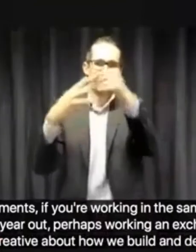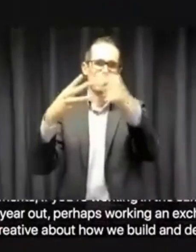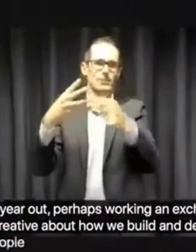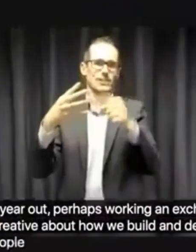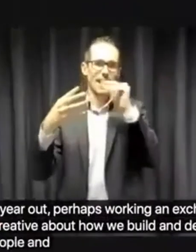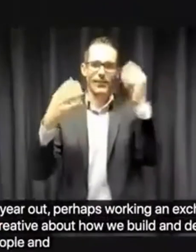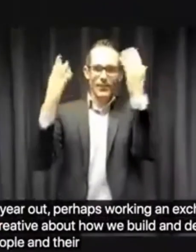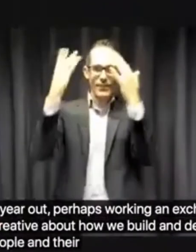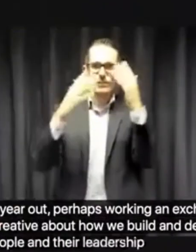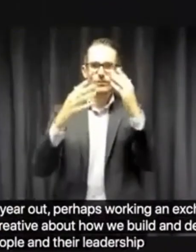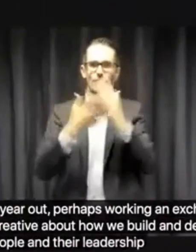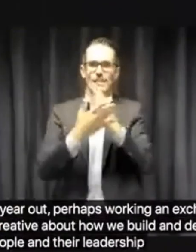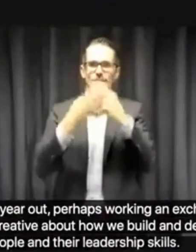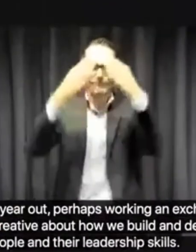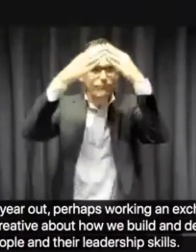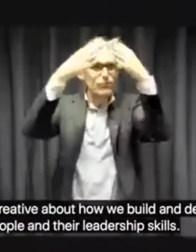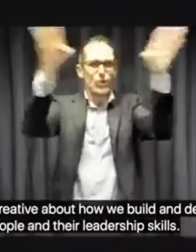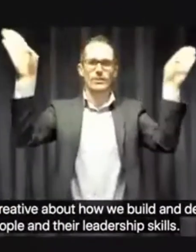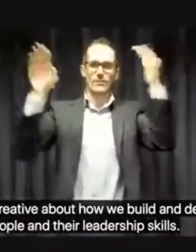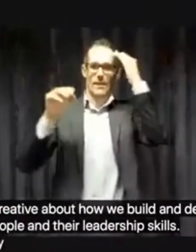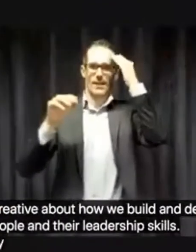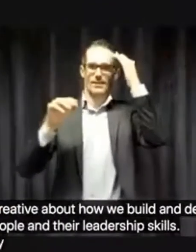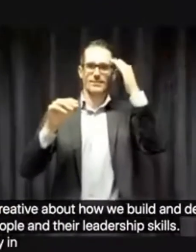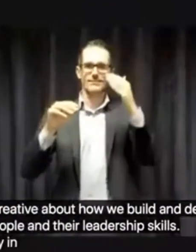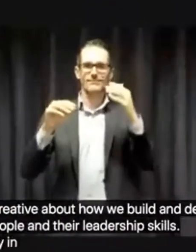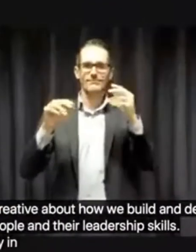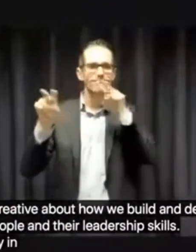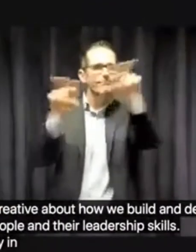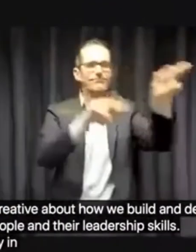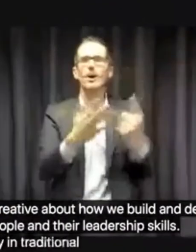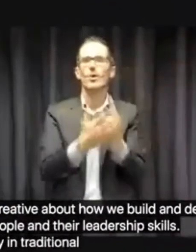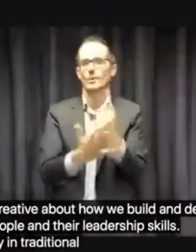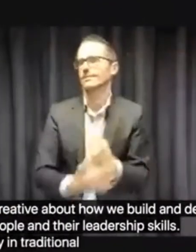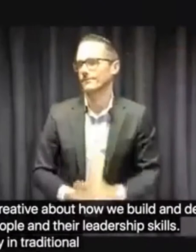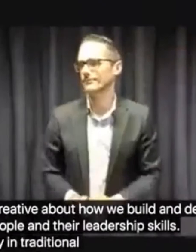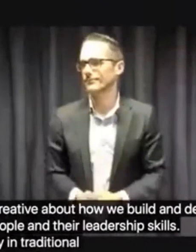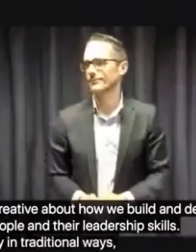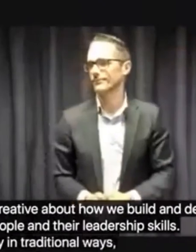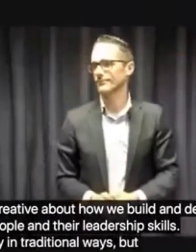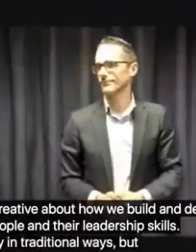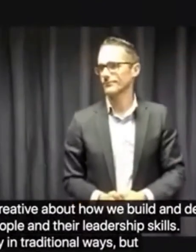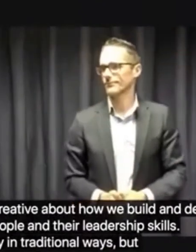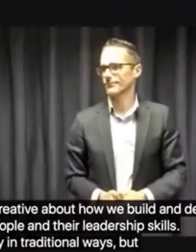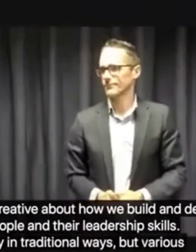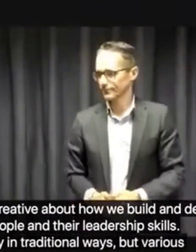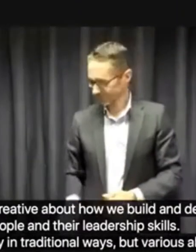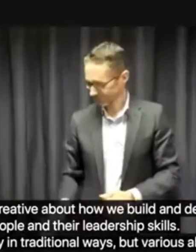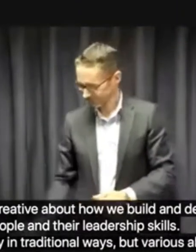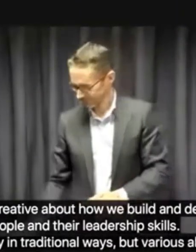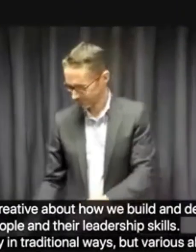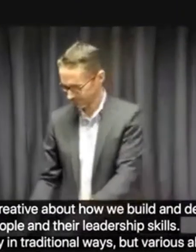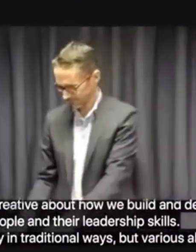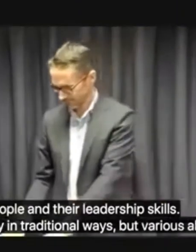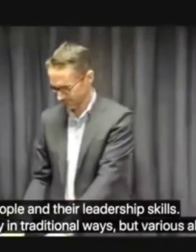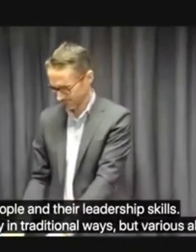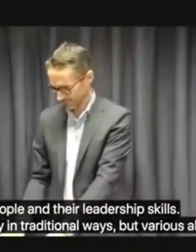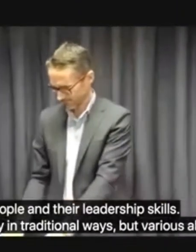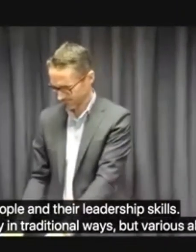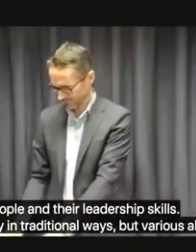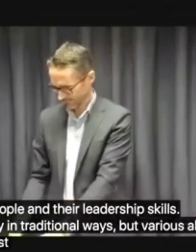traditional ways, but the various alternatives that exist to broaden the mind, to open their eyes up to various